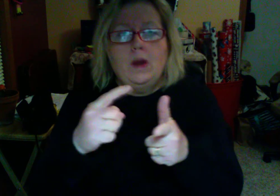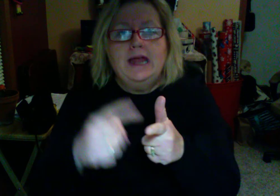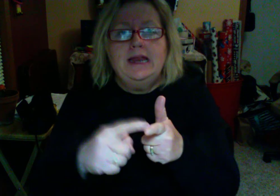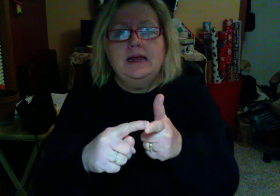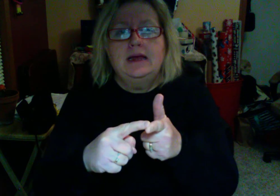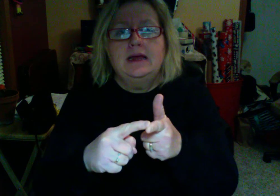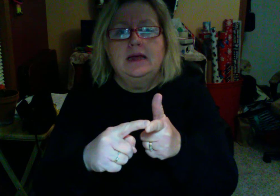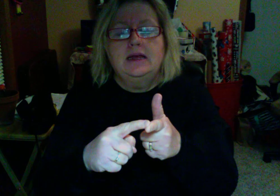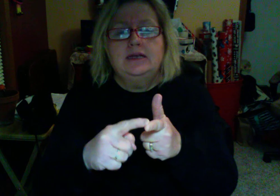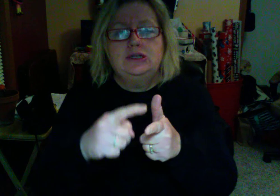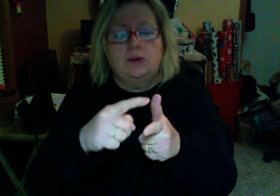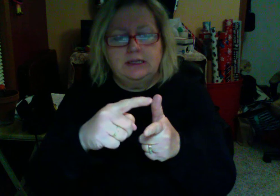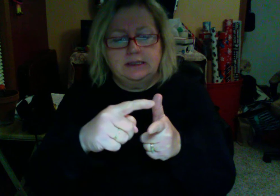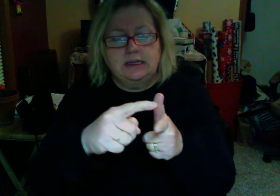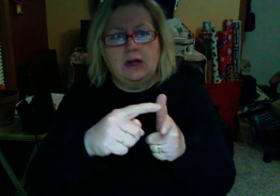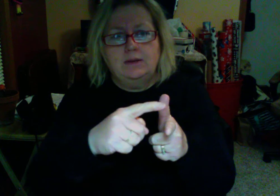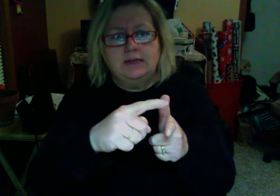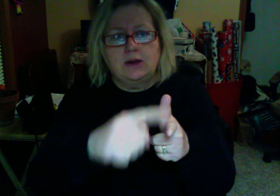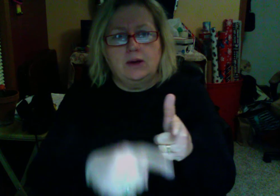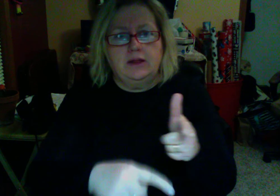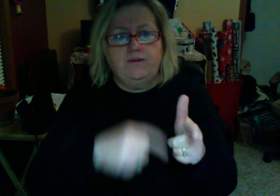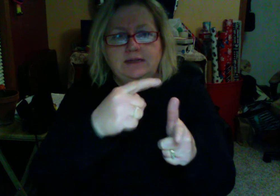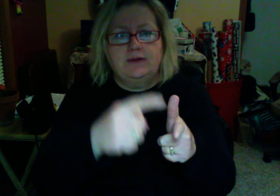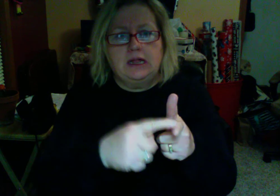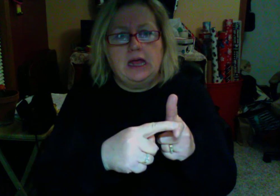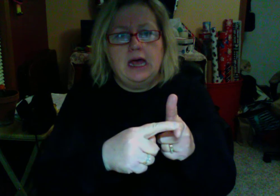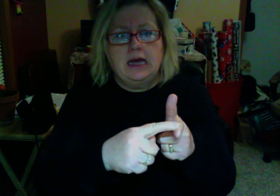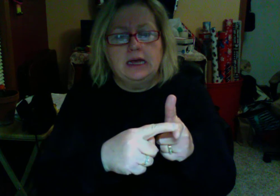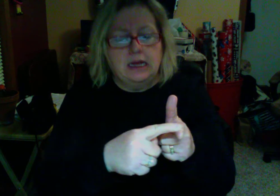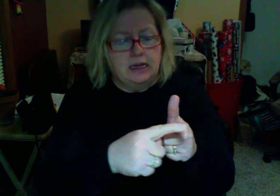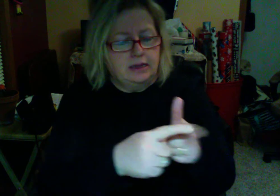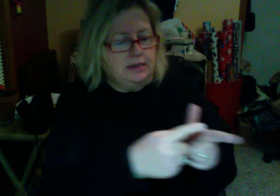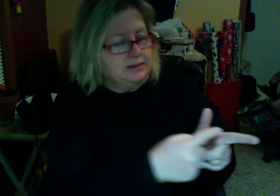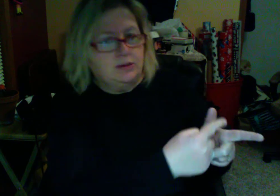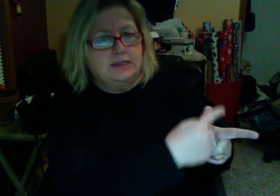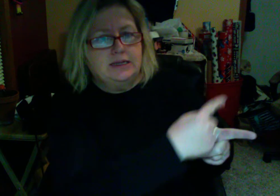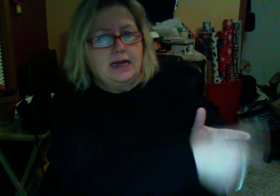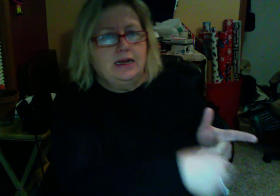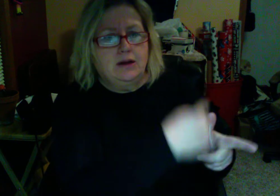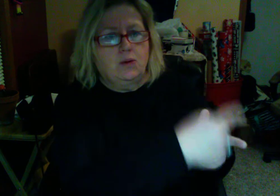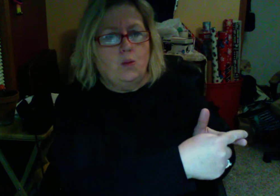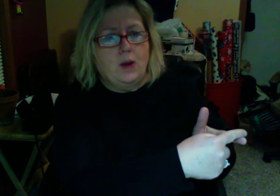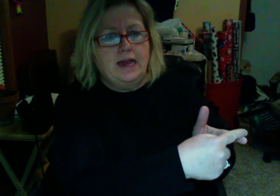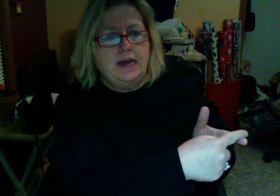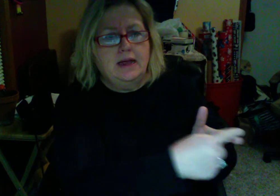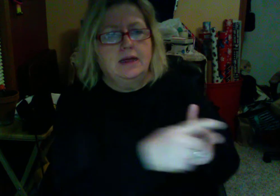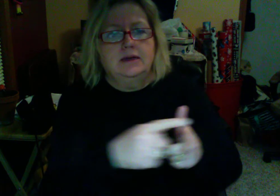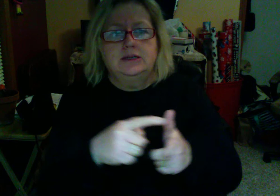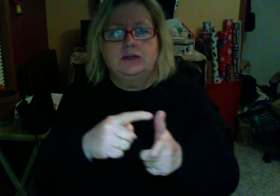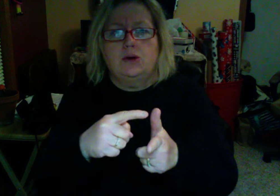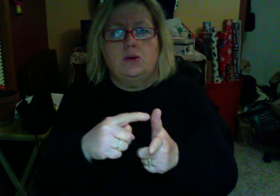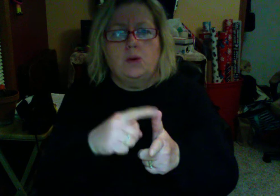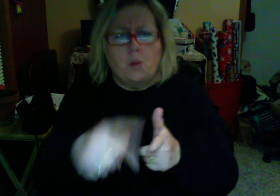when. So it's almost like going on the face of a clock that's outside here, when. So